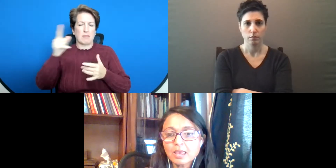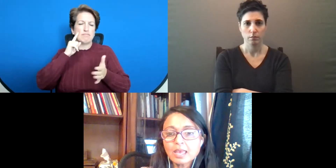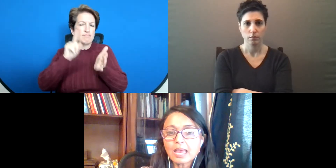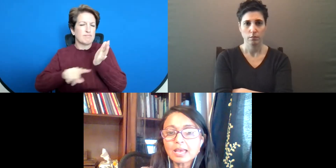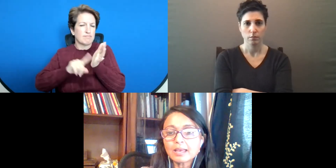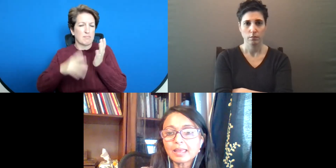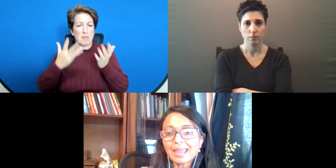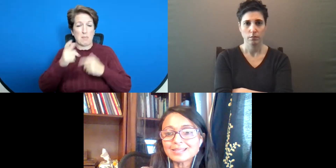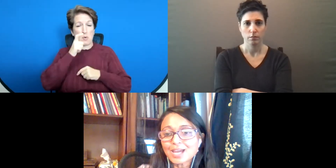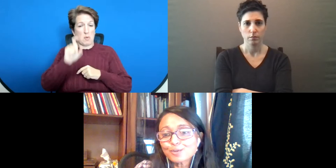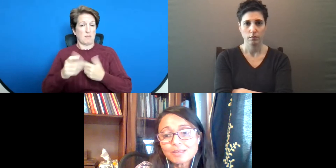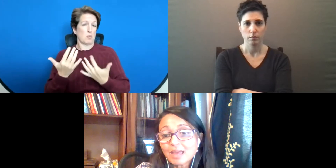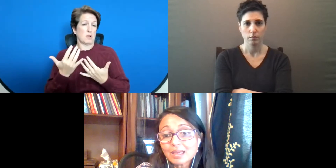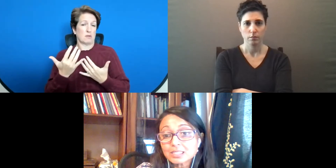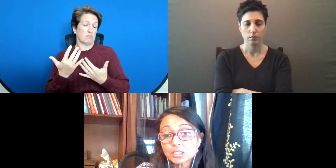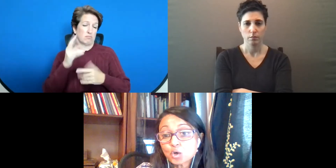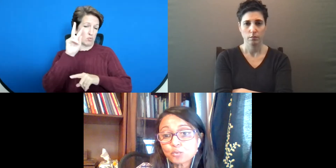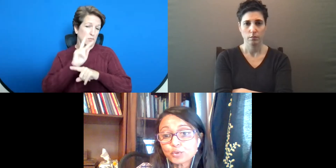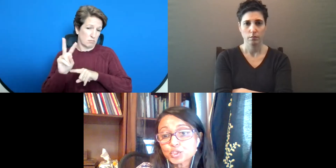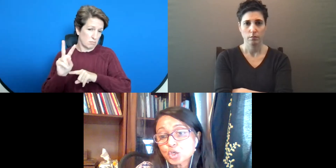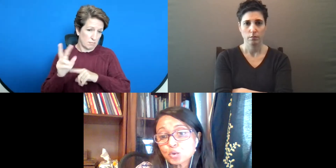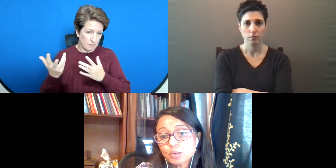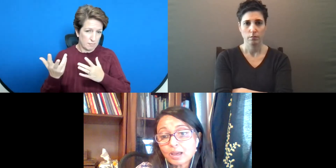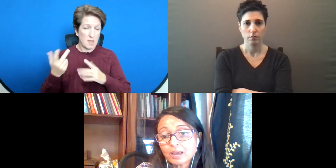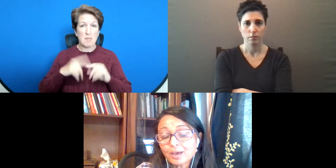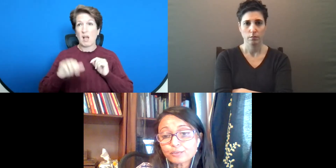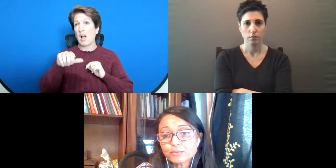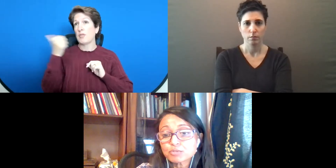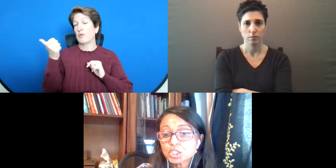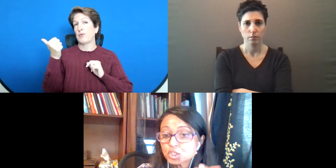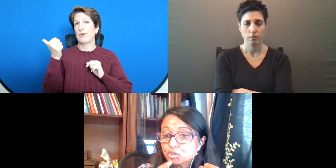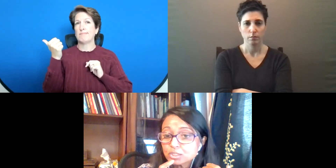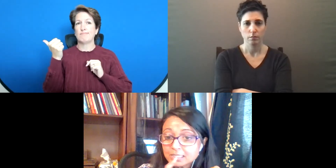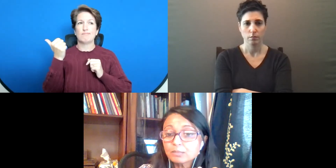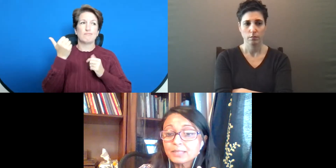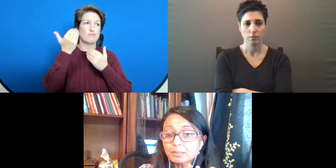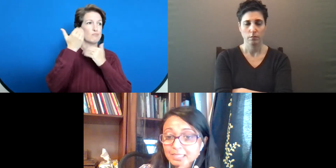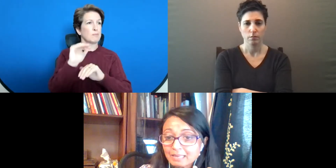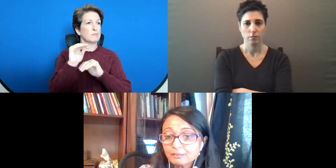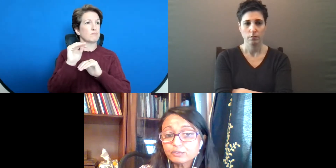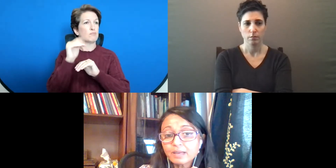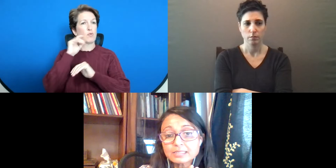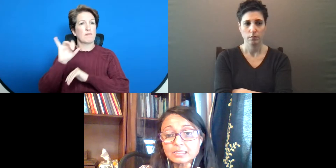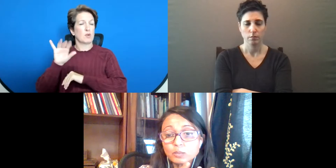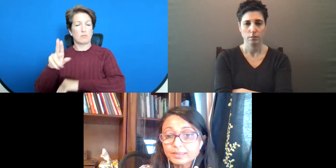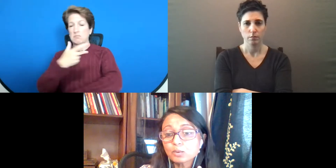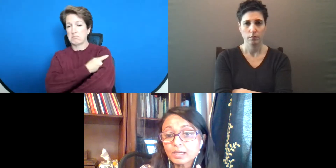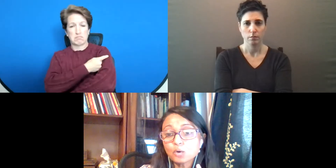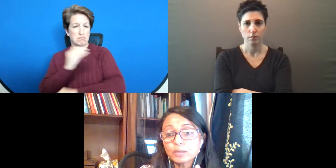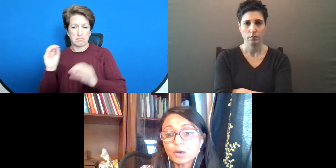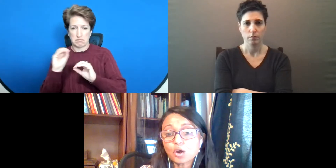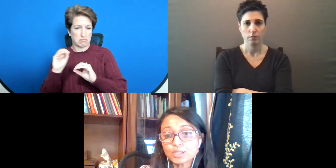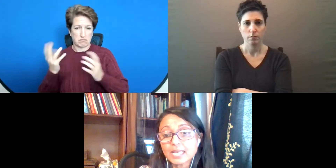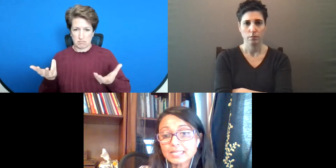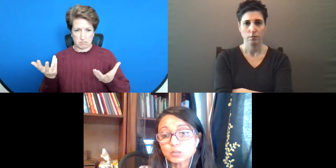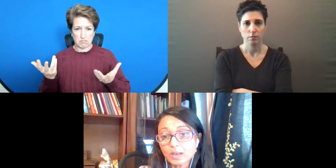vaccines. And other than that, no, there's no other restrictions. You should still be able to get the flu vaccine without